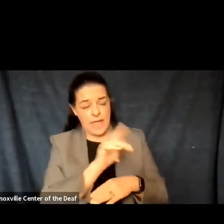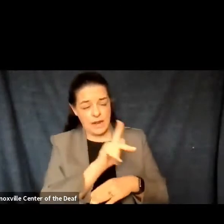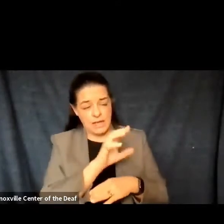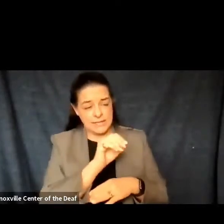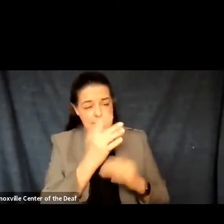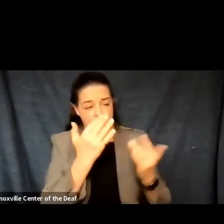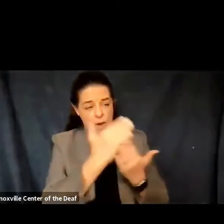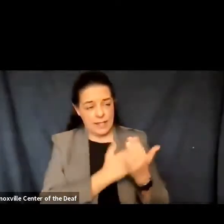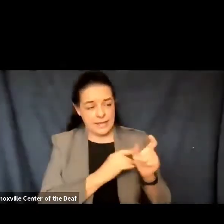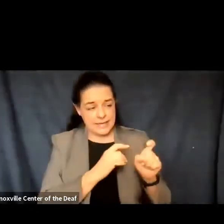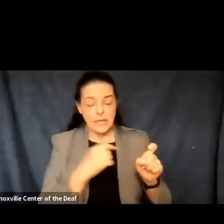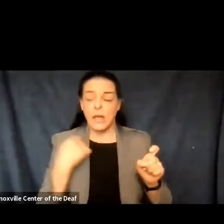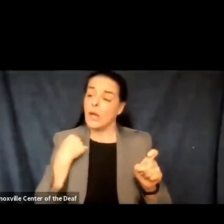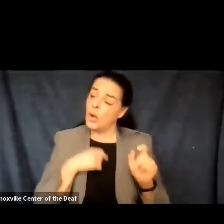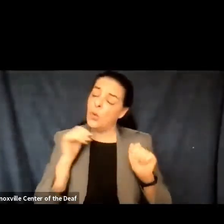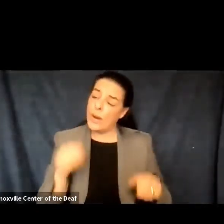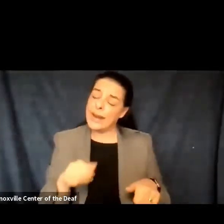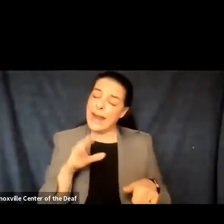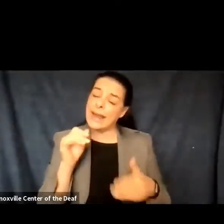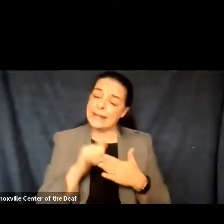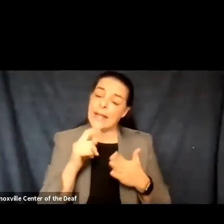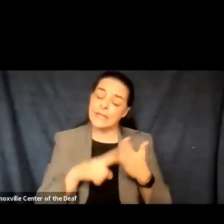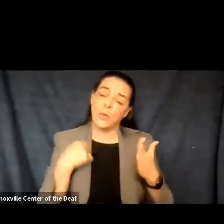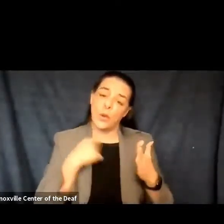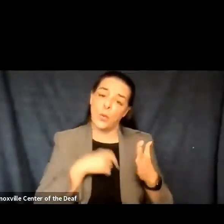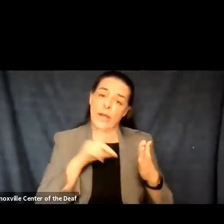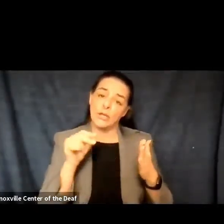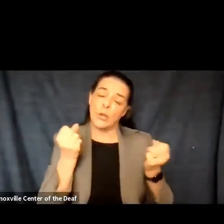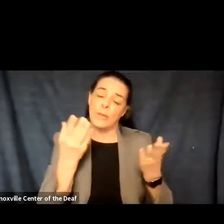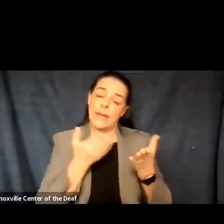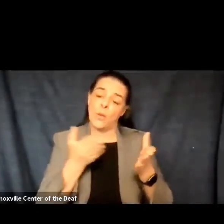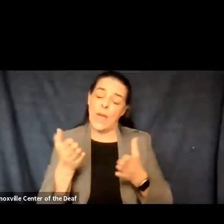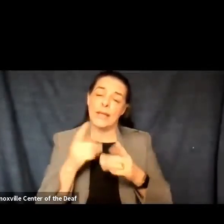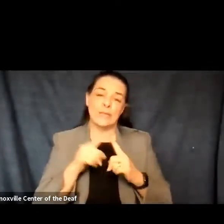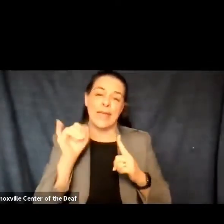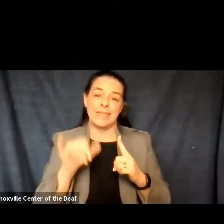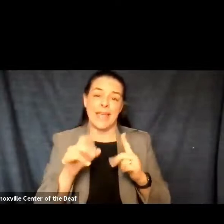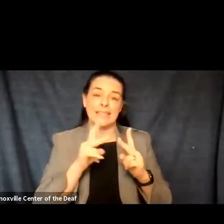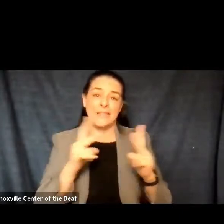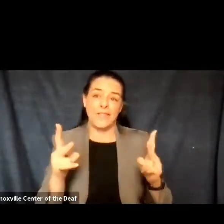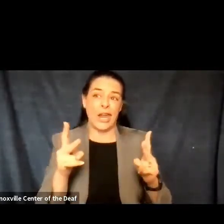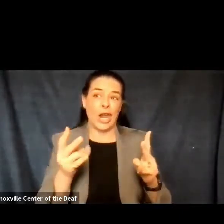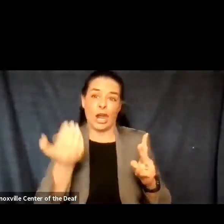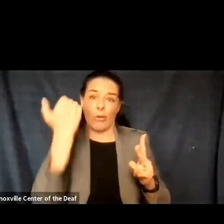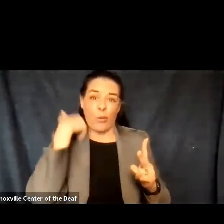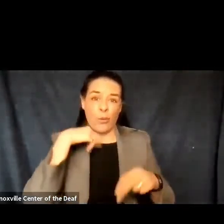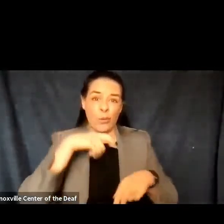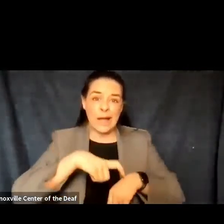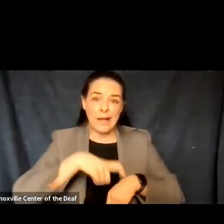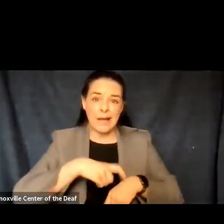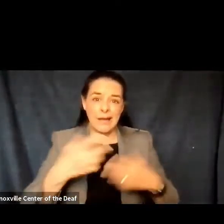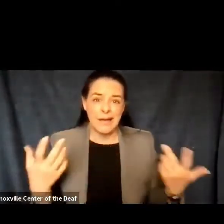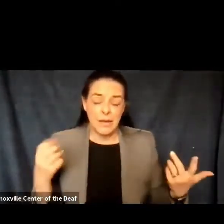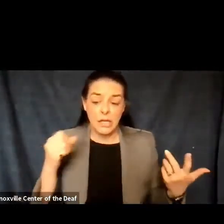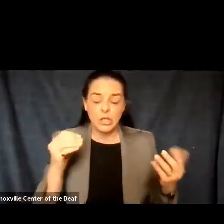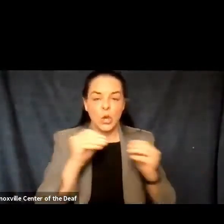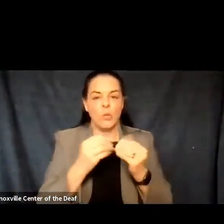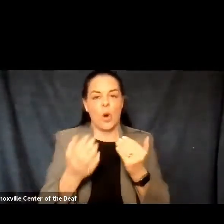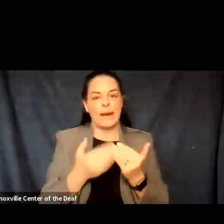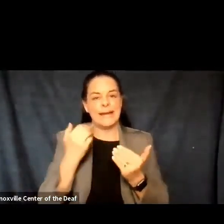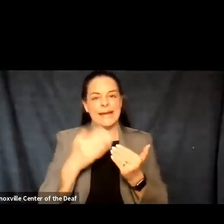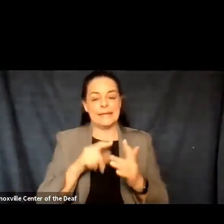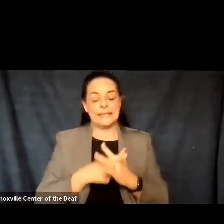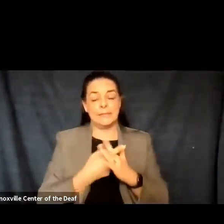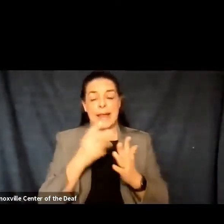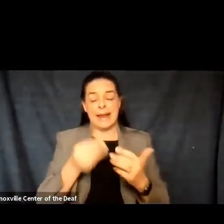County wait list? We can, and that's what we're doing in a lot of ways, but that is a very manual process. And so it's easier if up front,